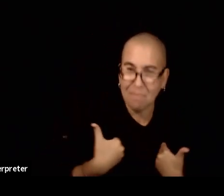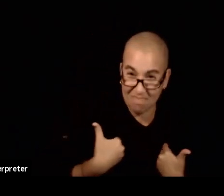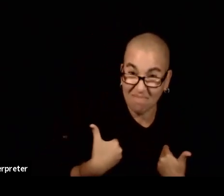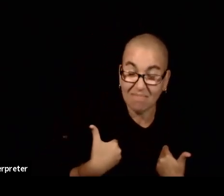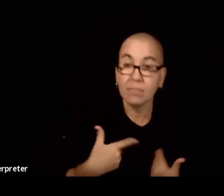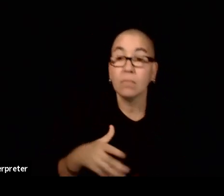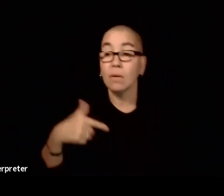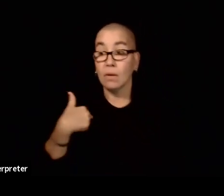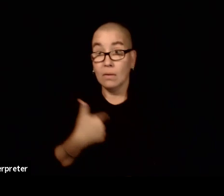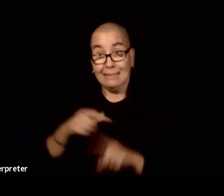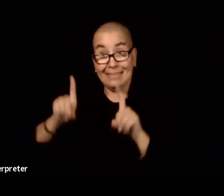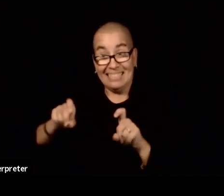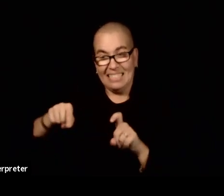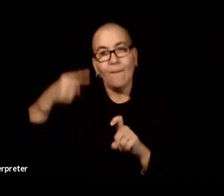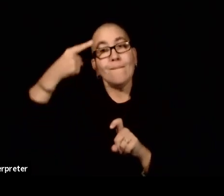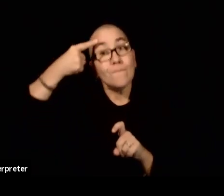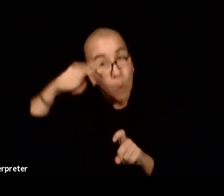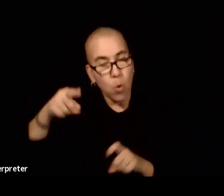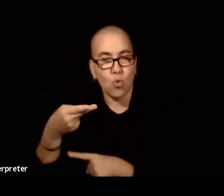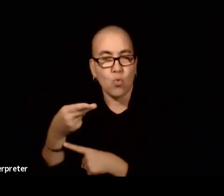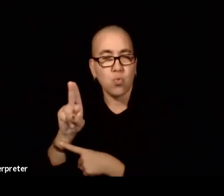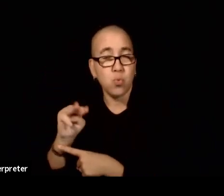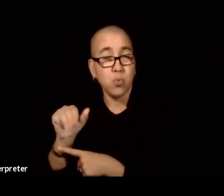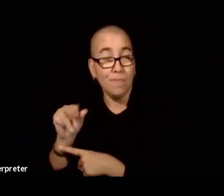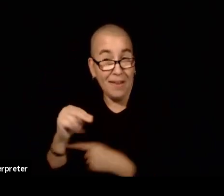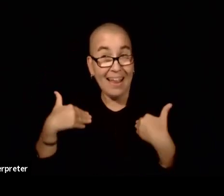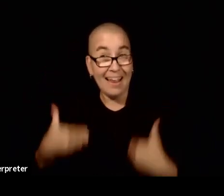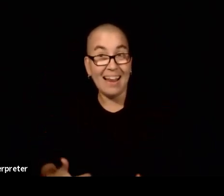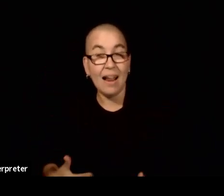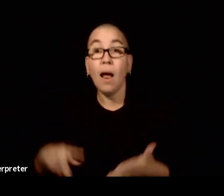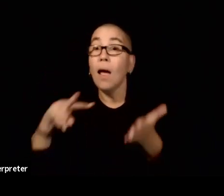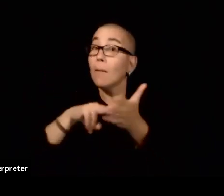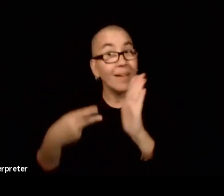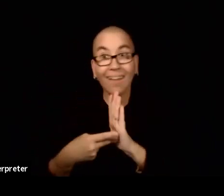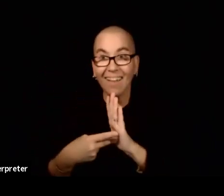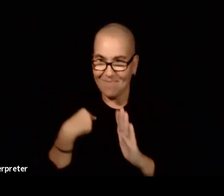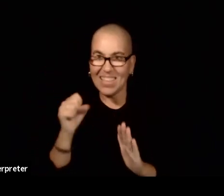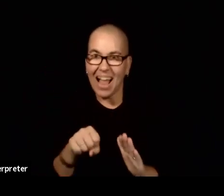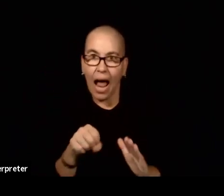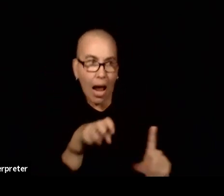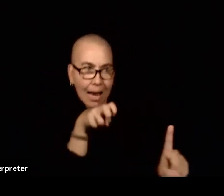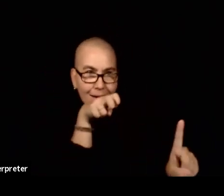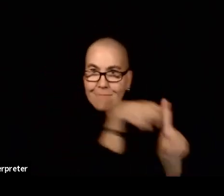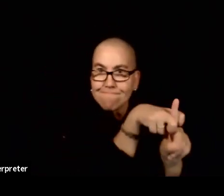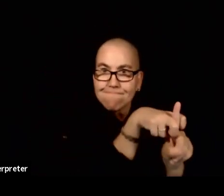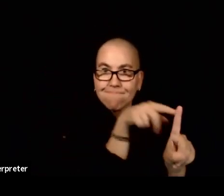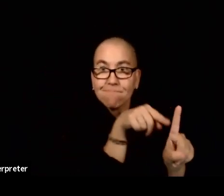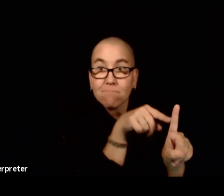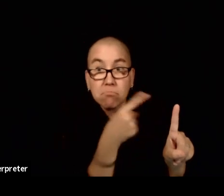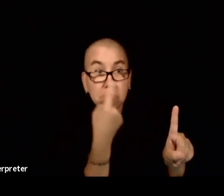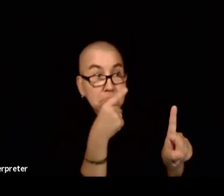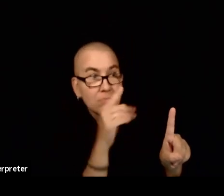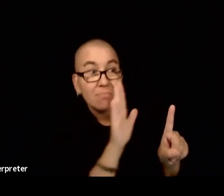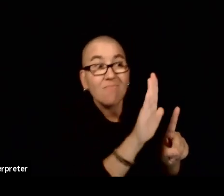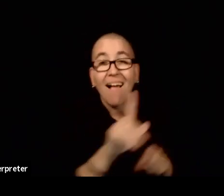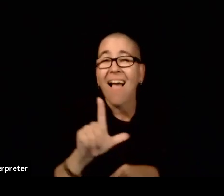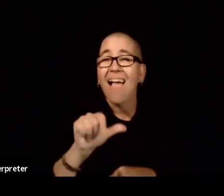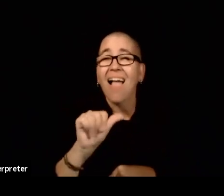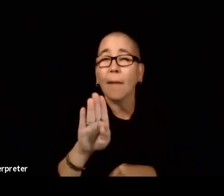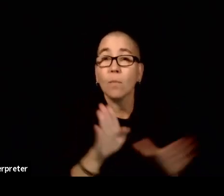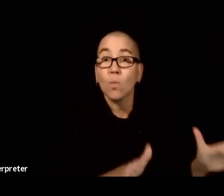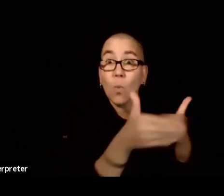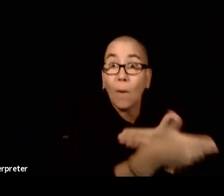have capacity. We've been working with them to bring capacity up for doing more COVID sampling, COVID-19